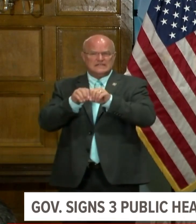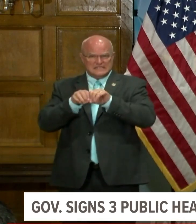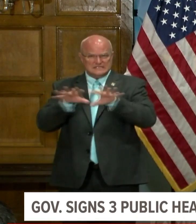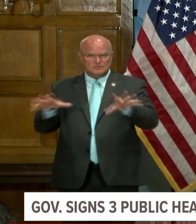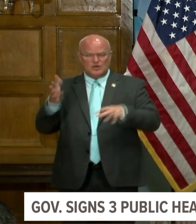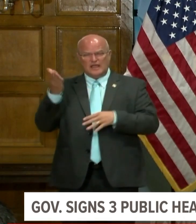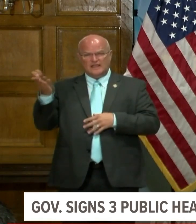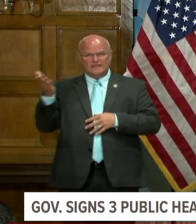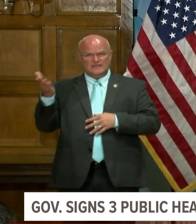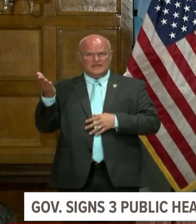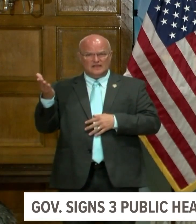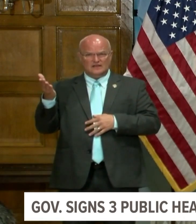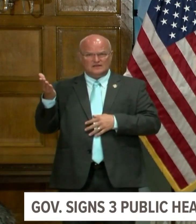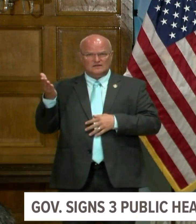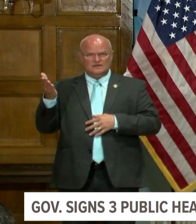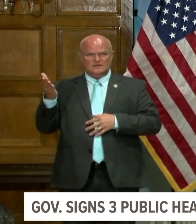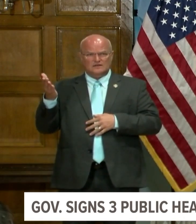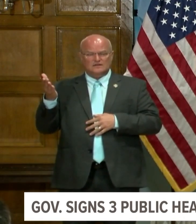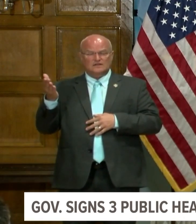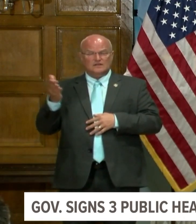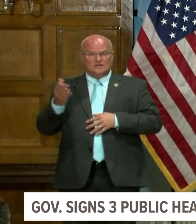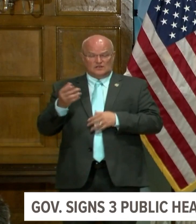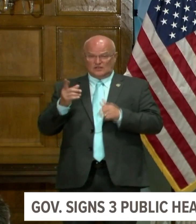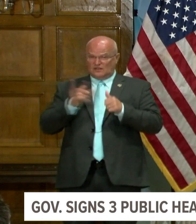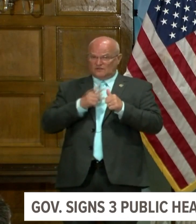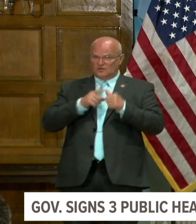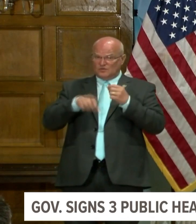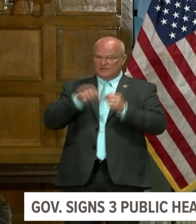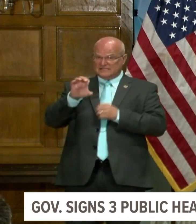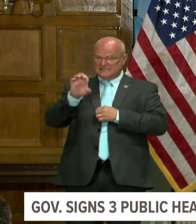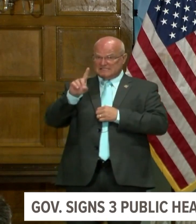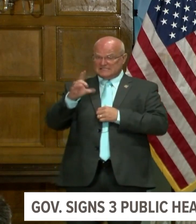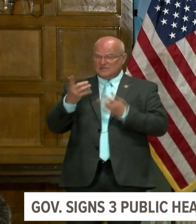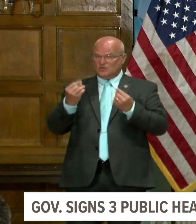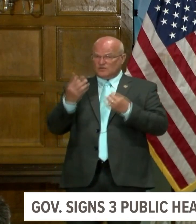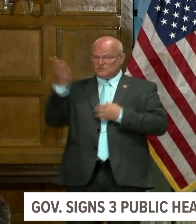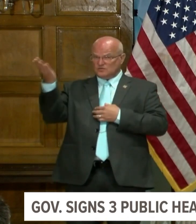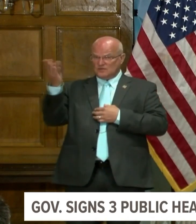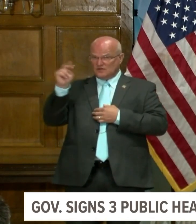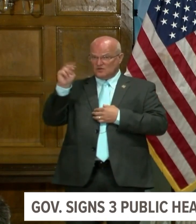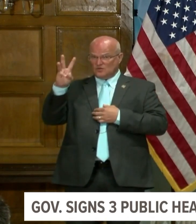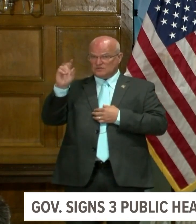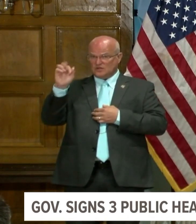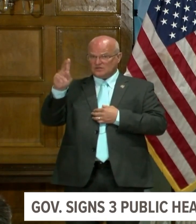spread there like we've seen in other prisons? Was your first question about CDC and what they will do?